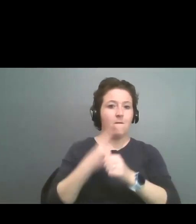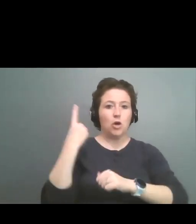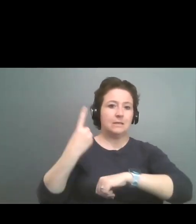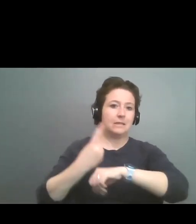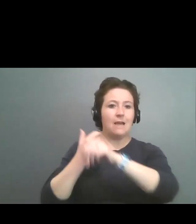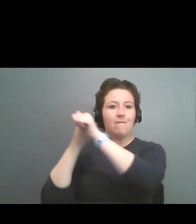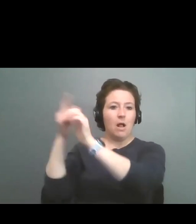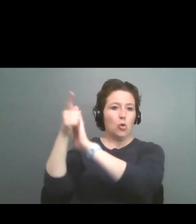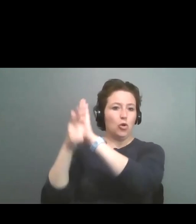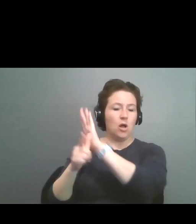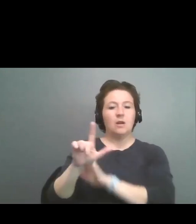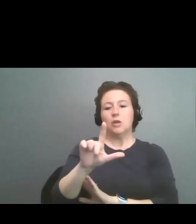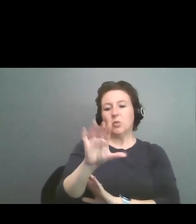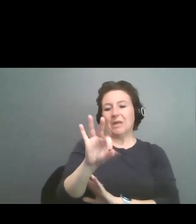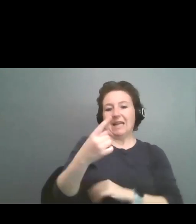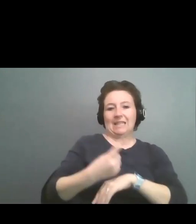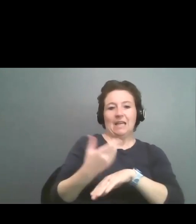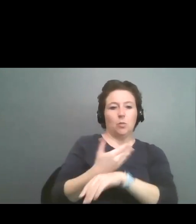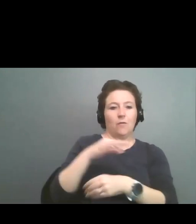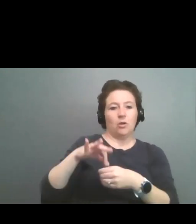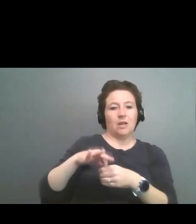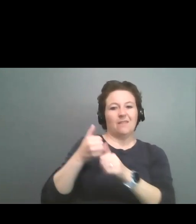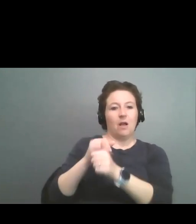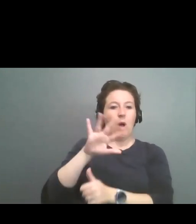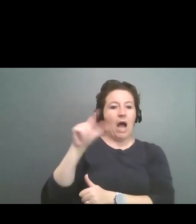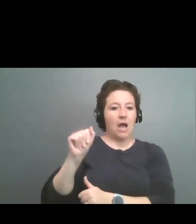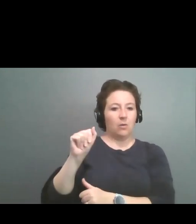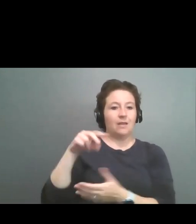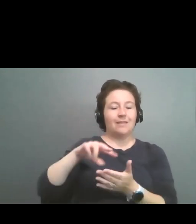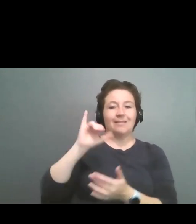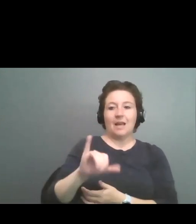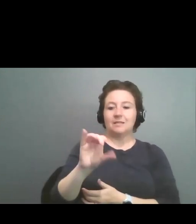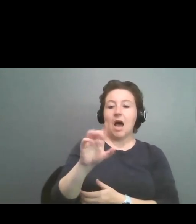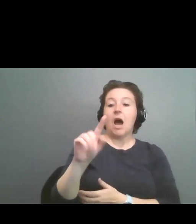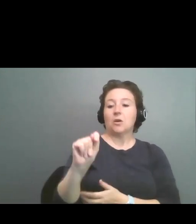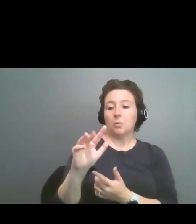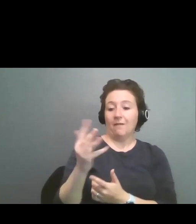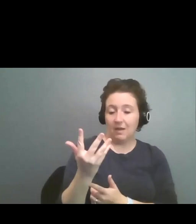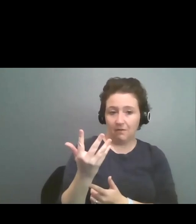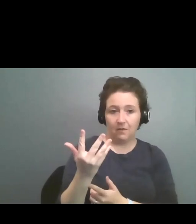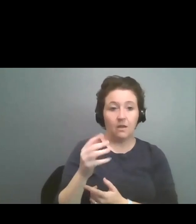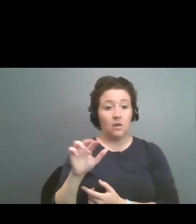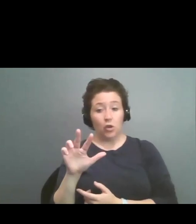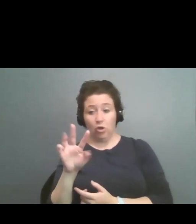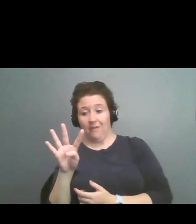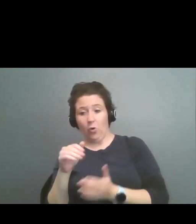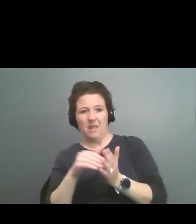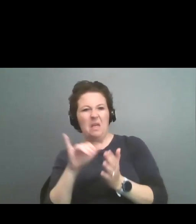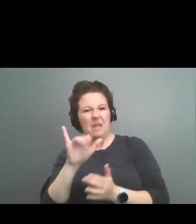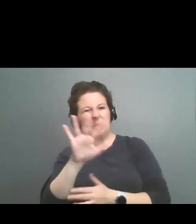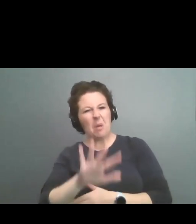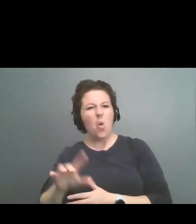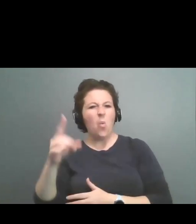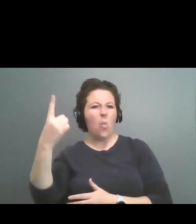law. 29 days before an election in Iowa is October 5th. And 34,000 is about a third of